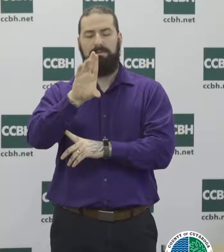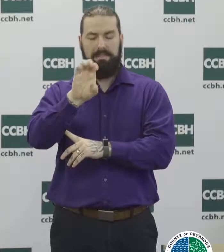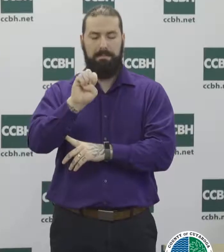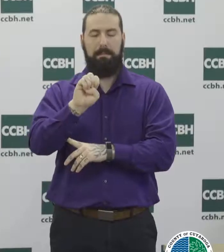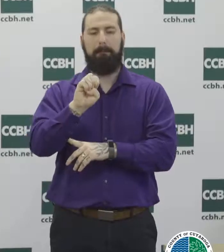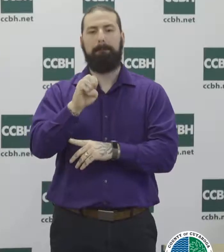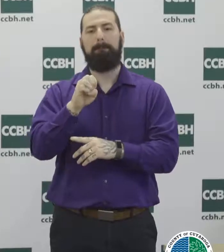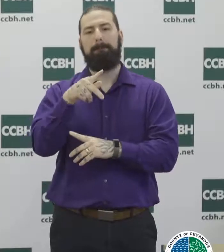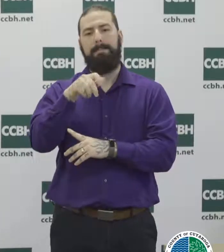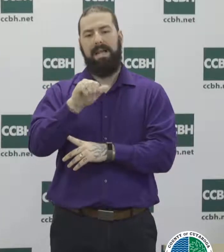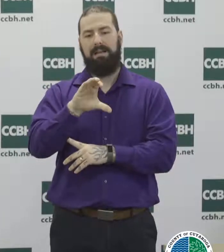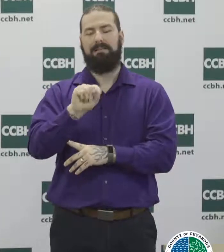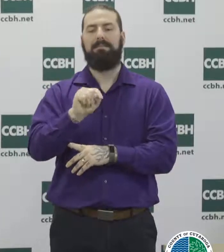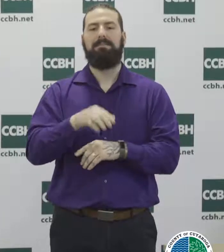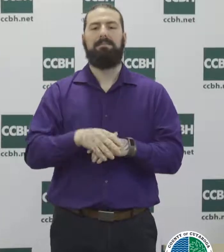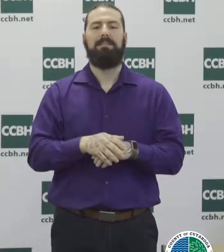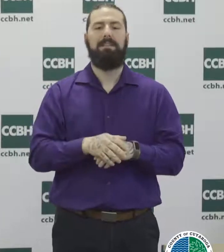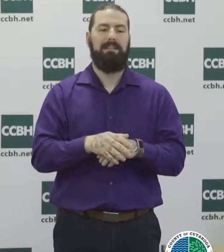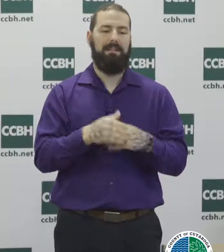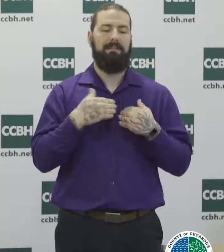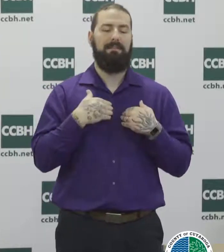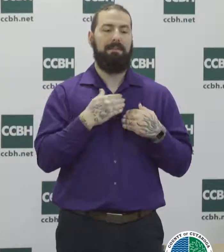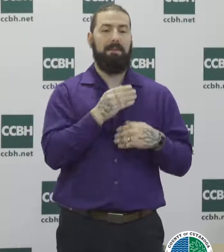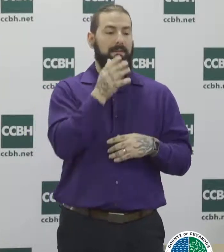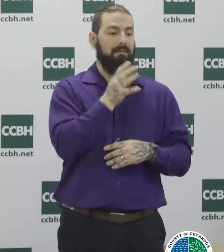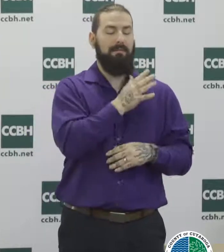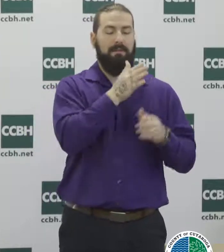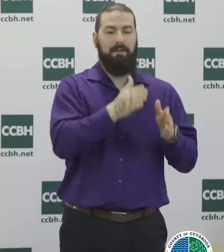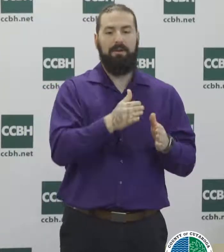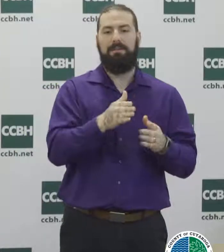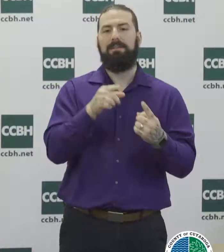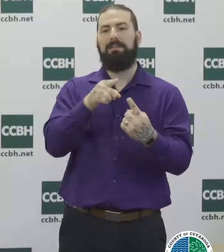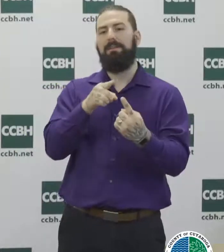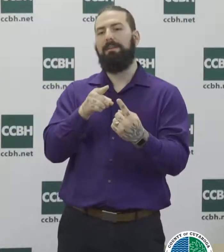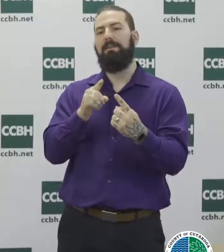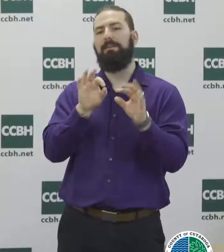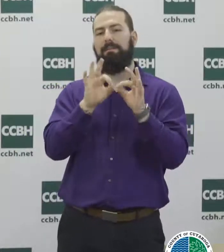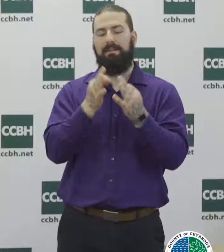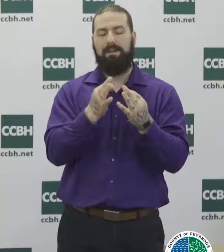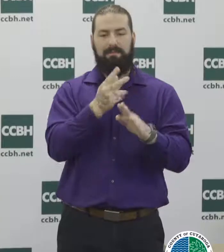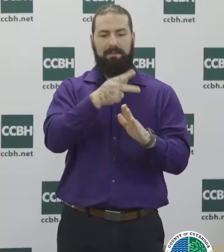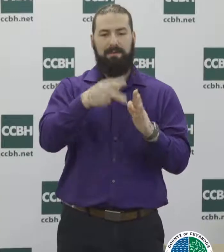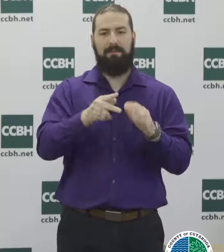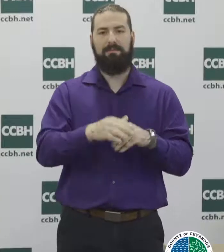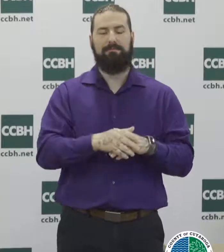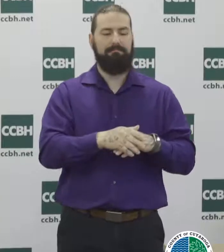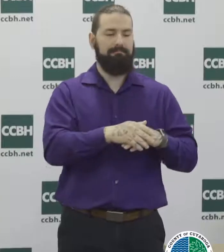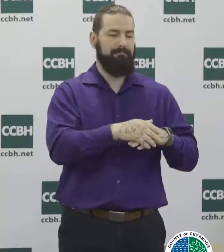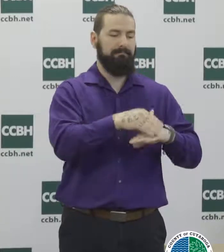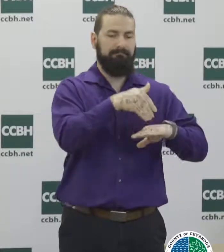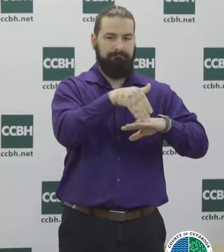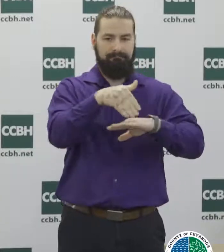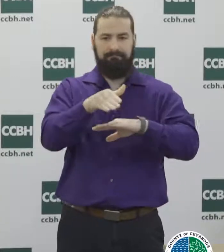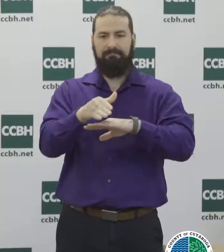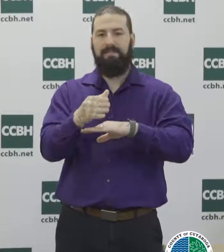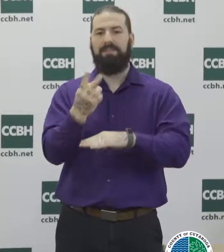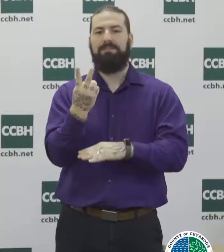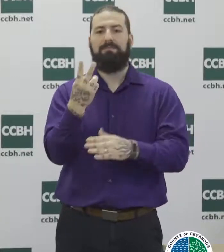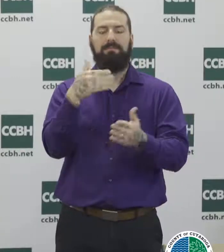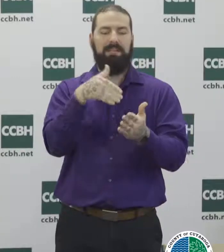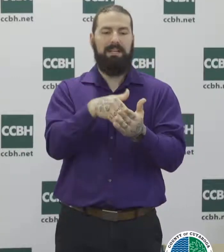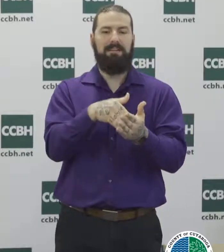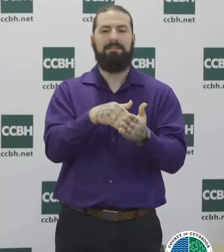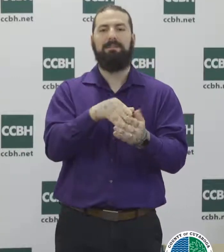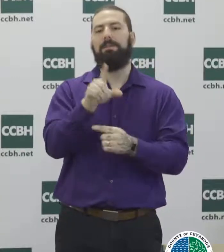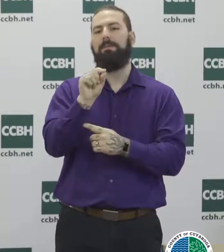Farmers to Families program. The district will distribute each week 2,000 20-pound boxes